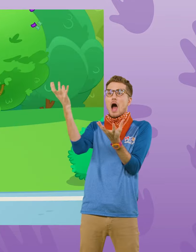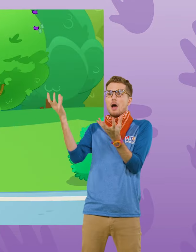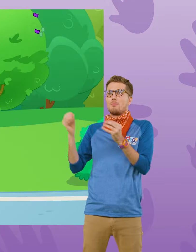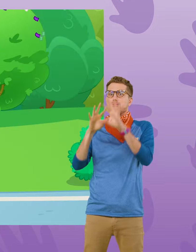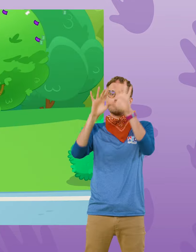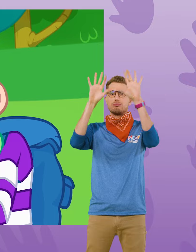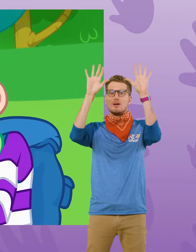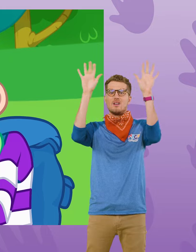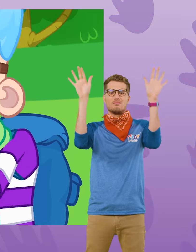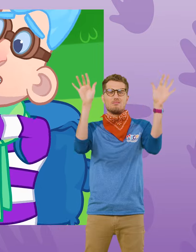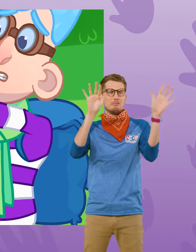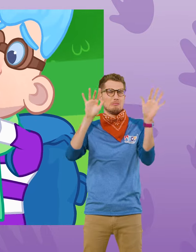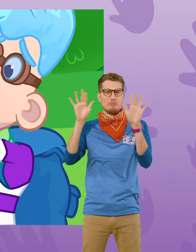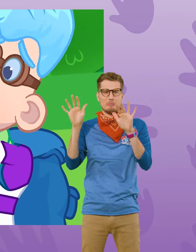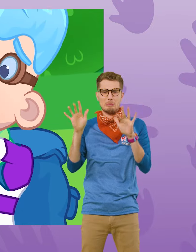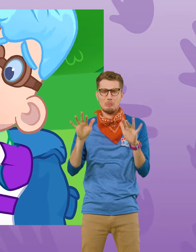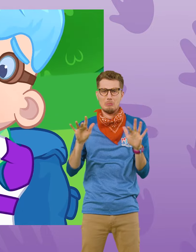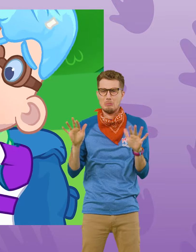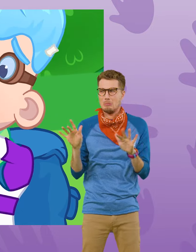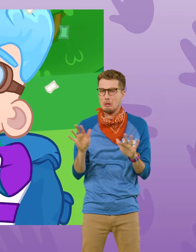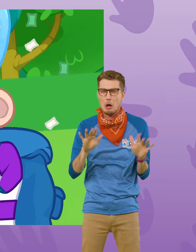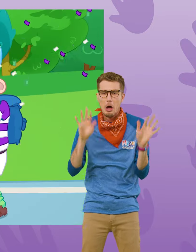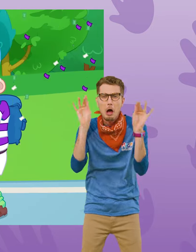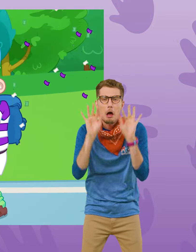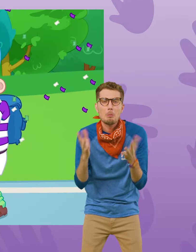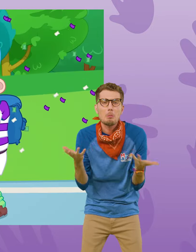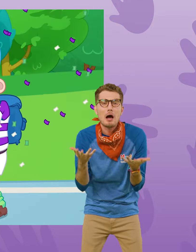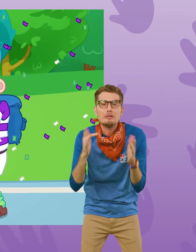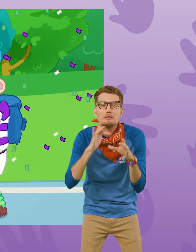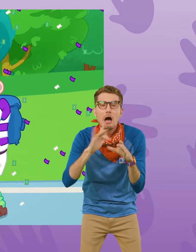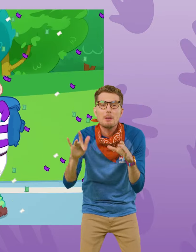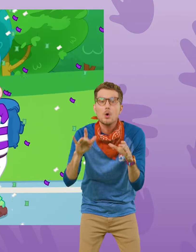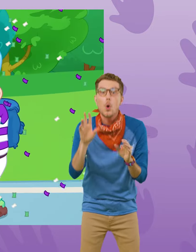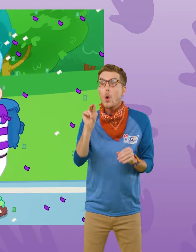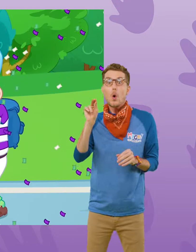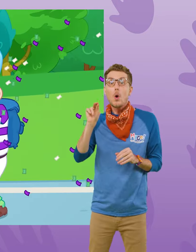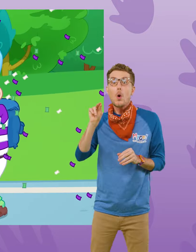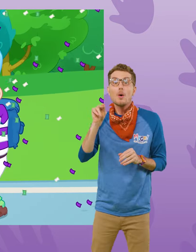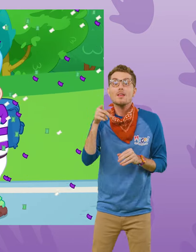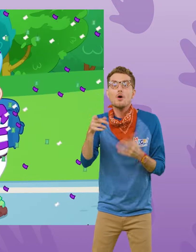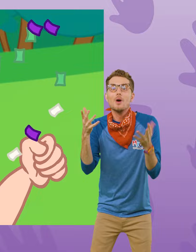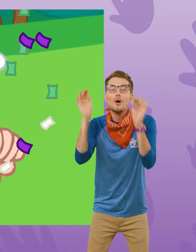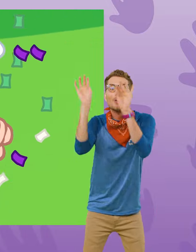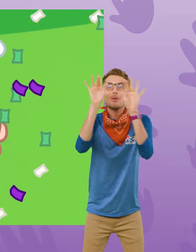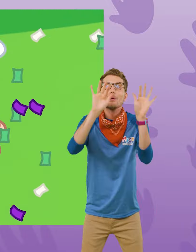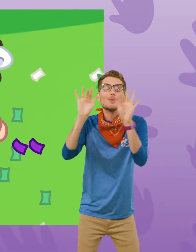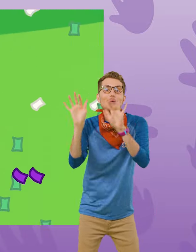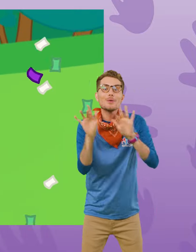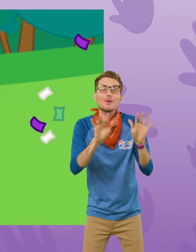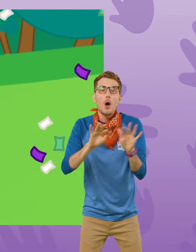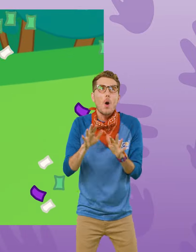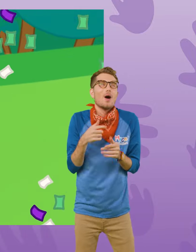What? It's empty? No, Stein. There's confetti in there. And